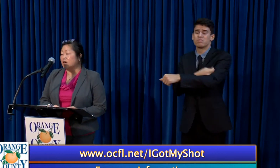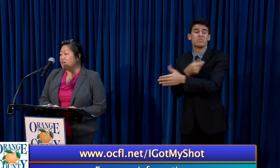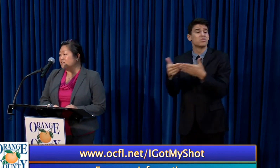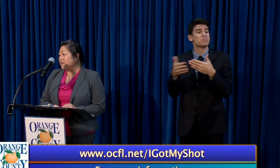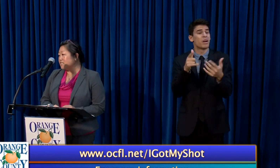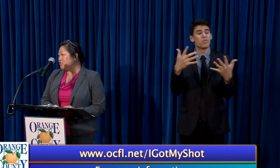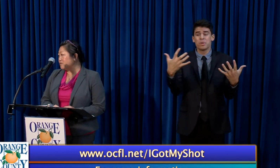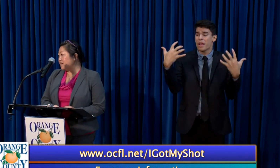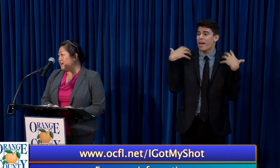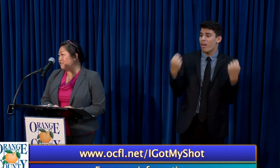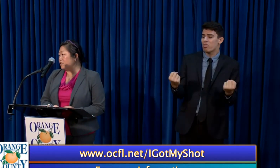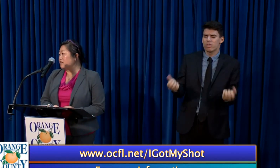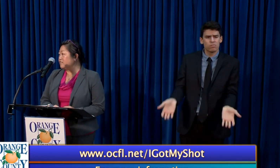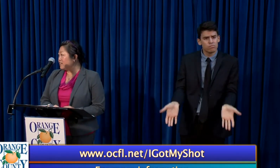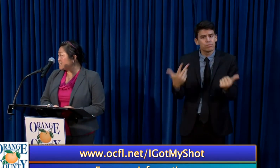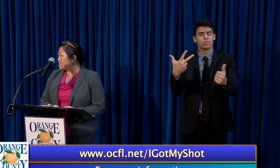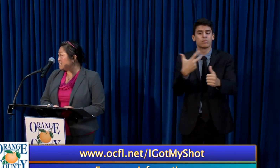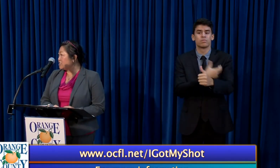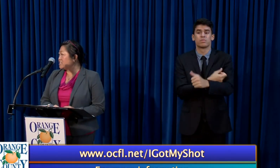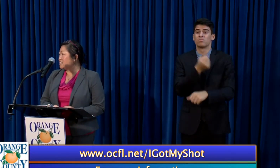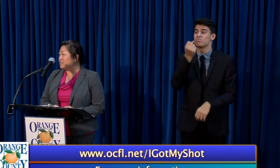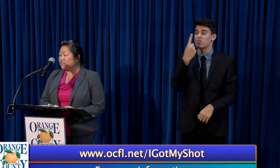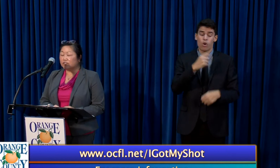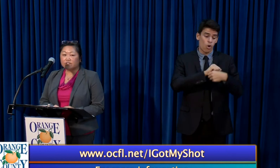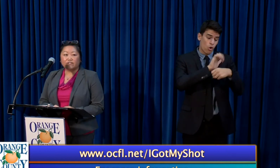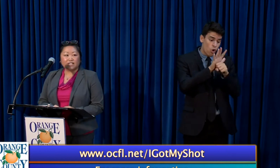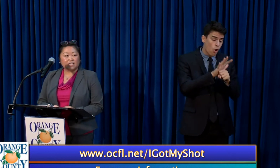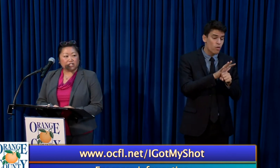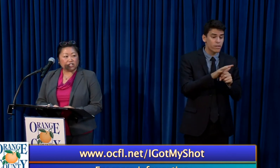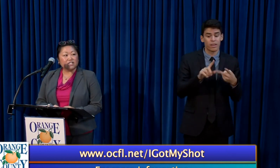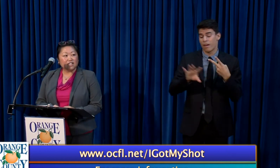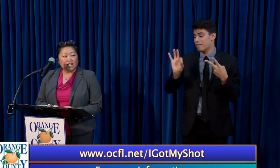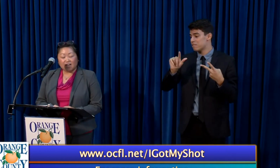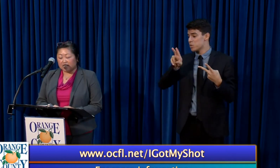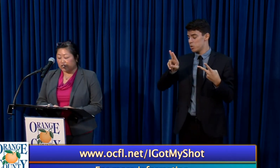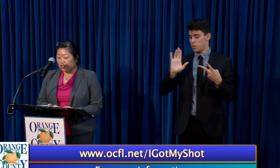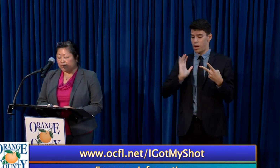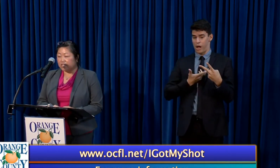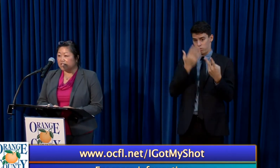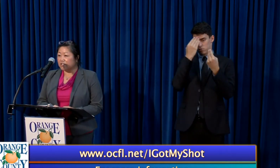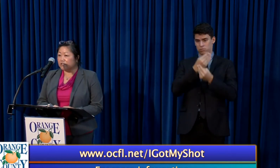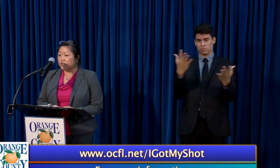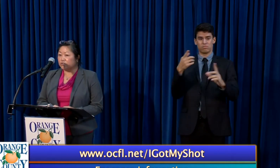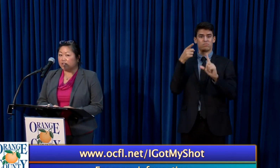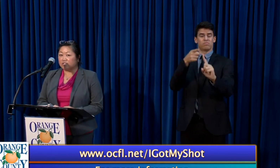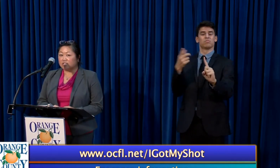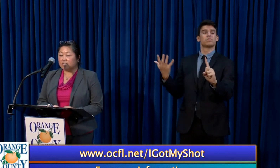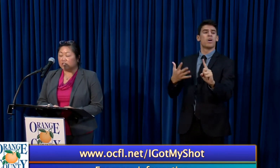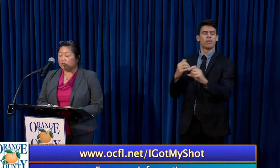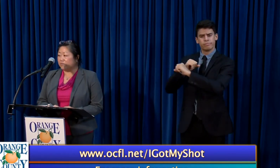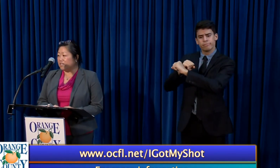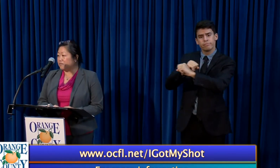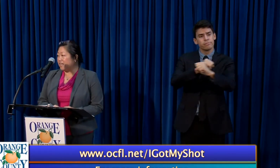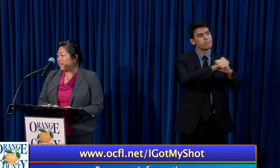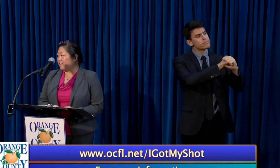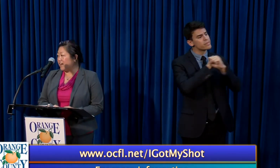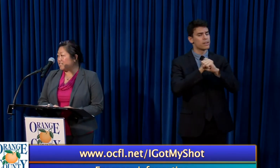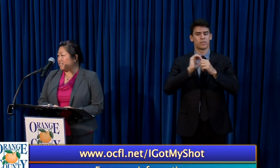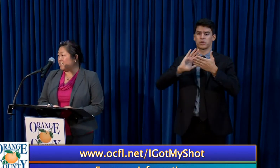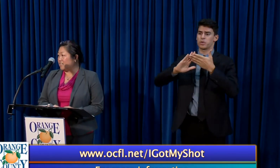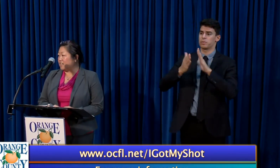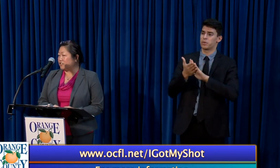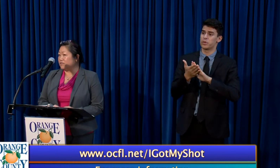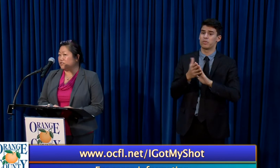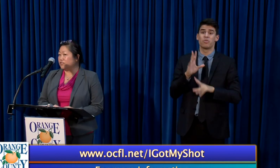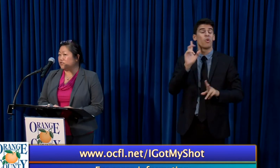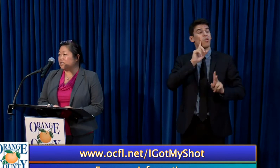so the message that we have for COVID vaccinations and also for flu vaccinations is to protect those who are around us and those who possibly can't get